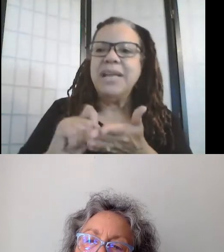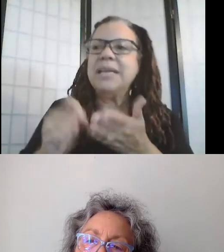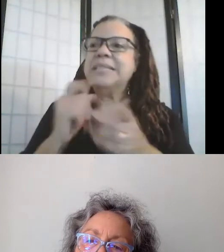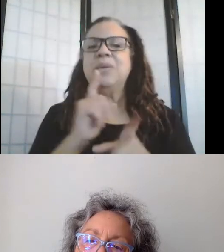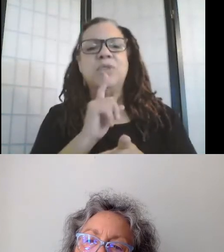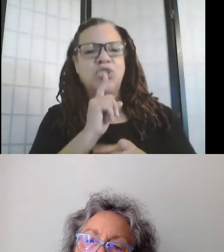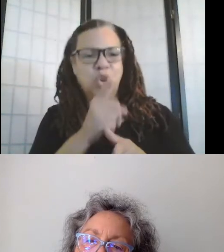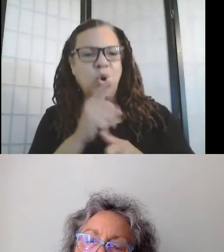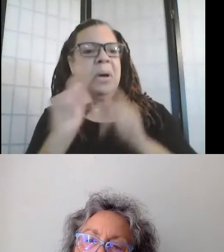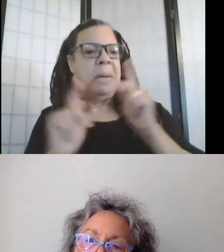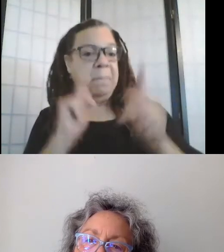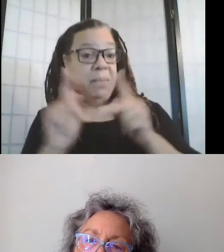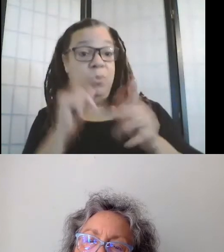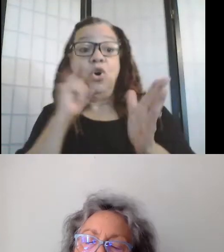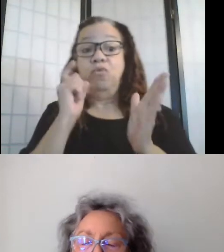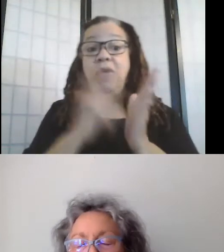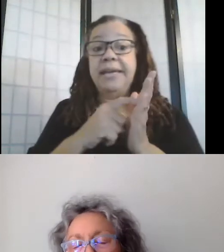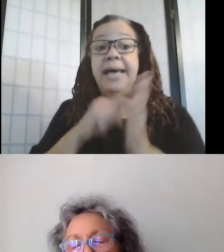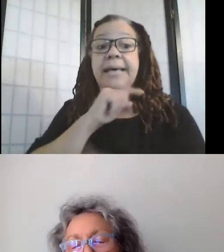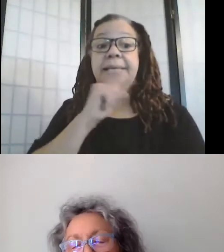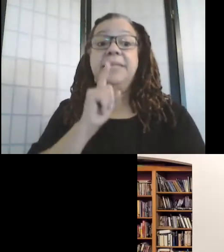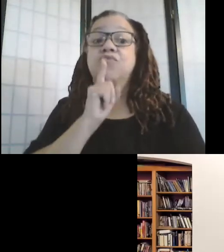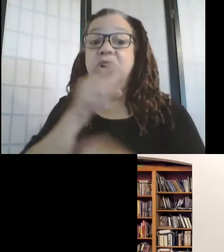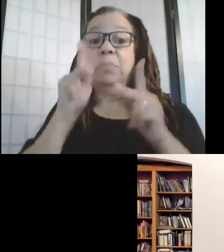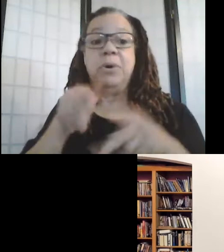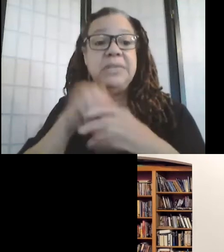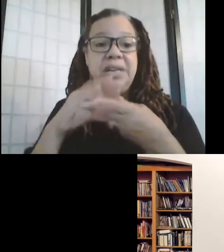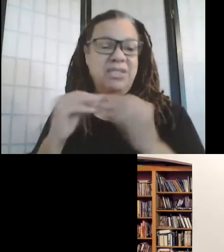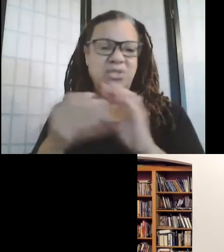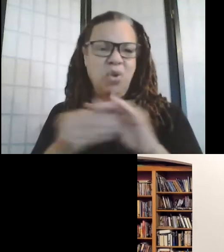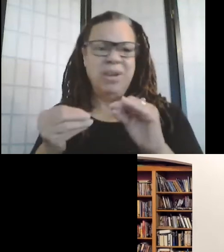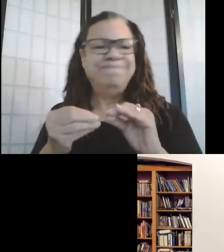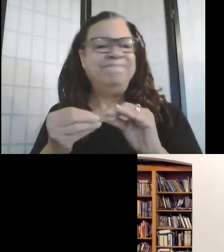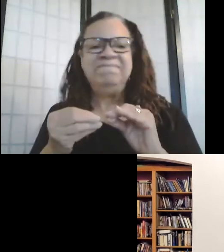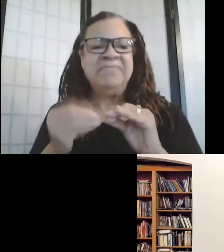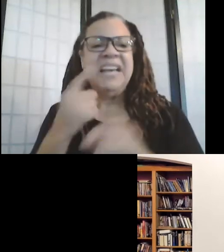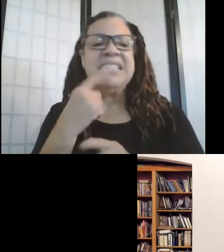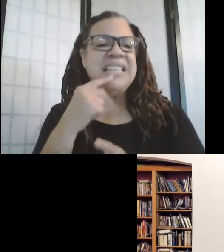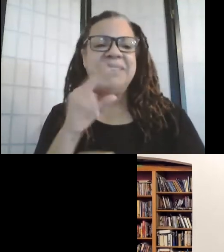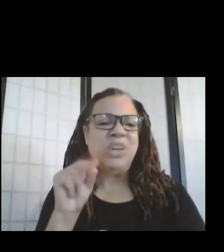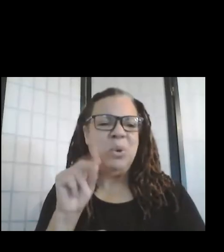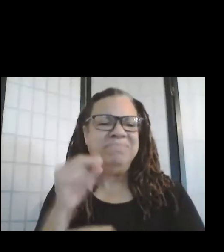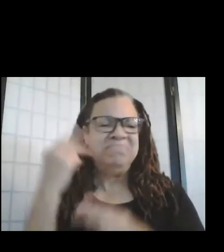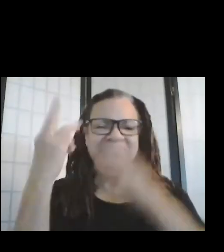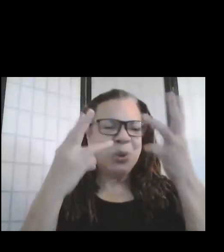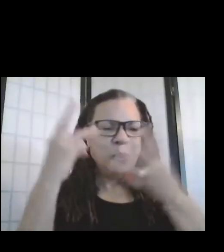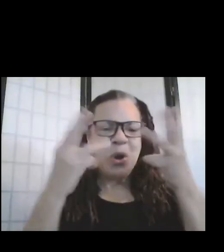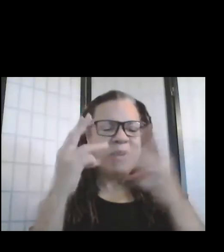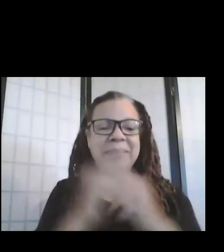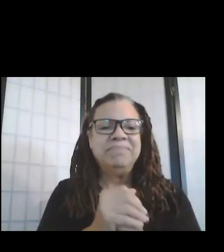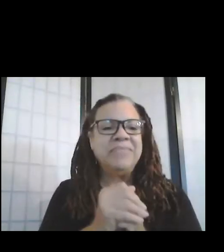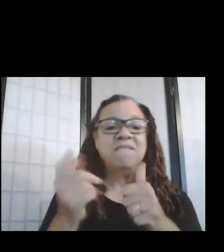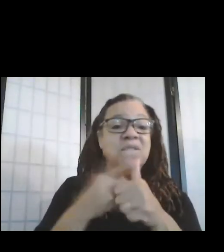sure people were going to recognize themselves in the story, I often would just say, don't even worry about it.